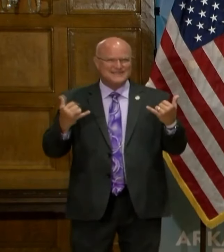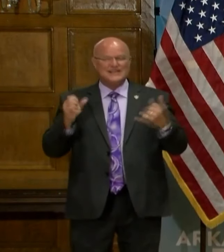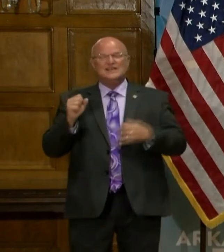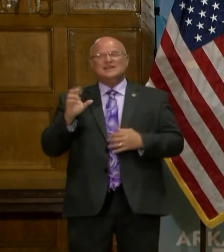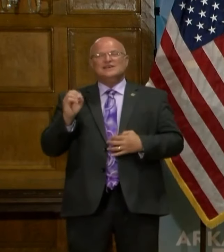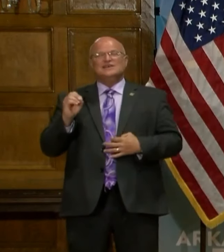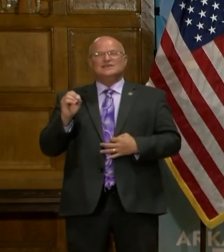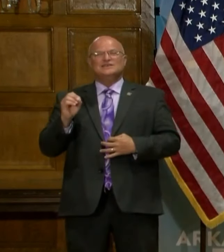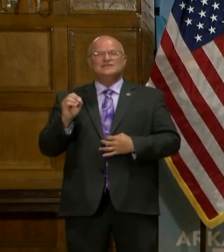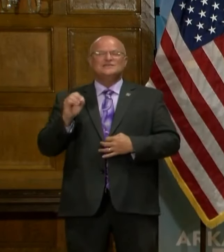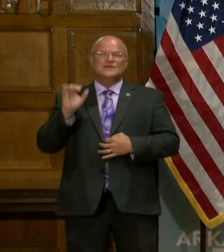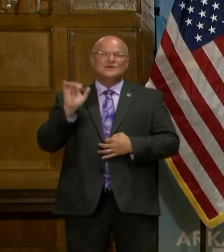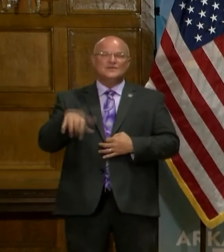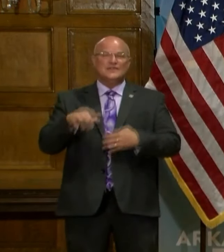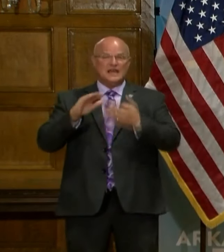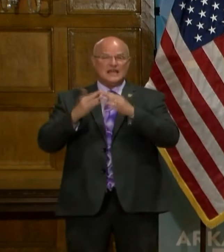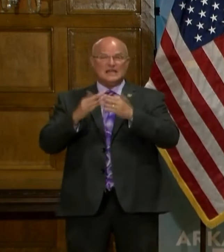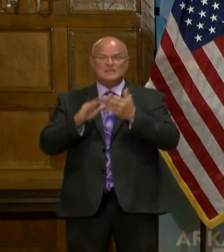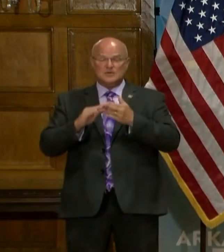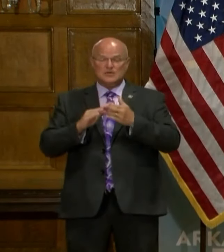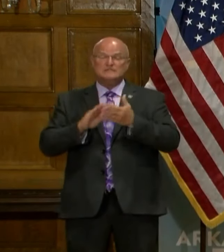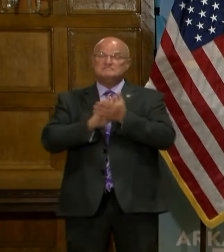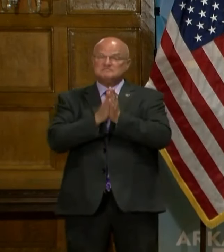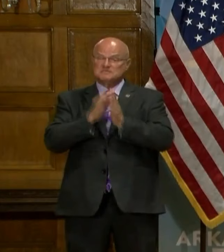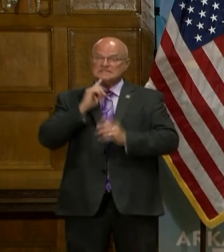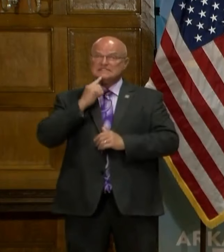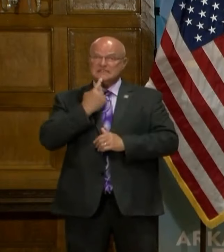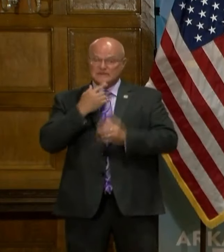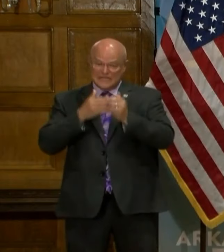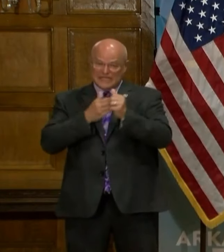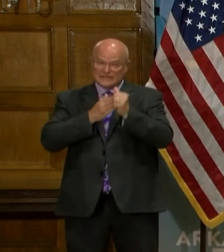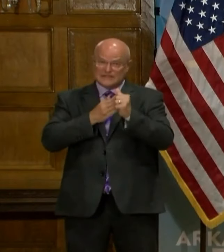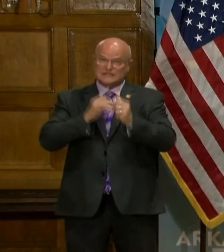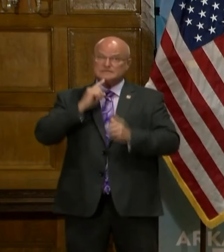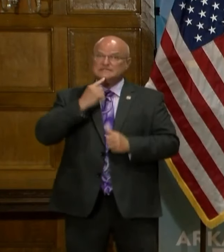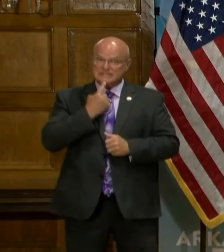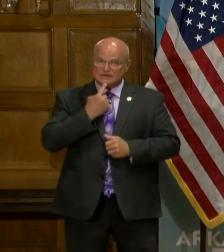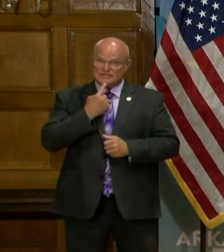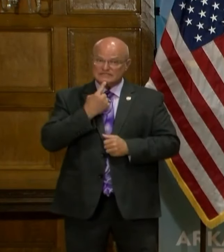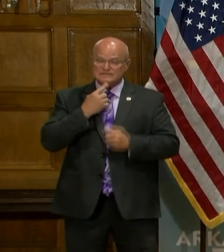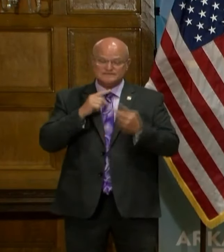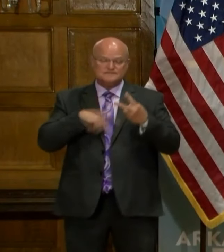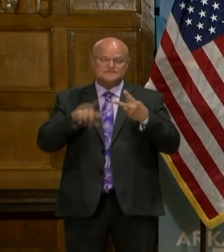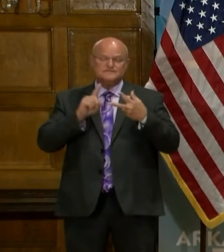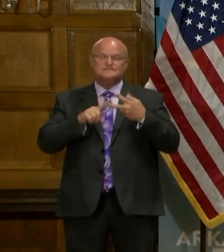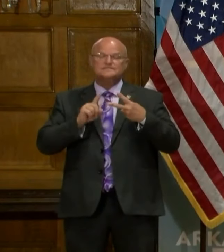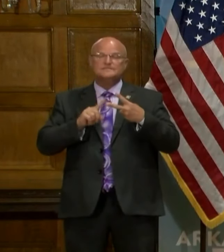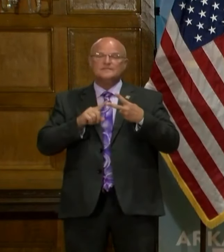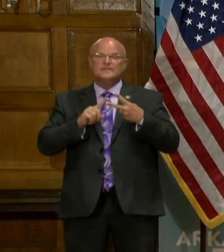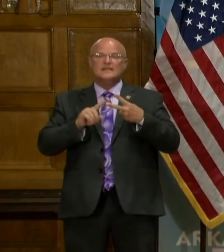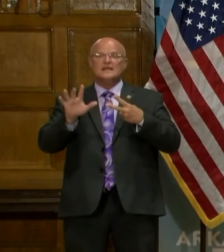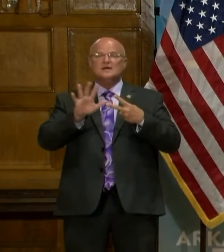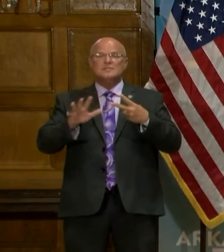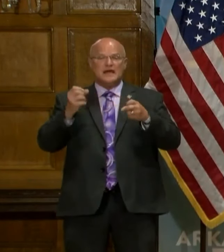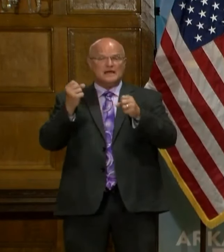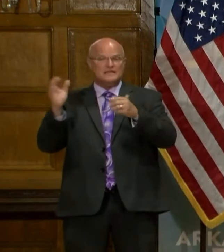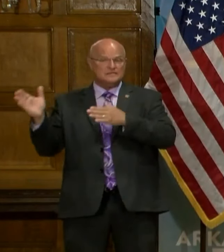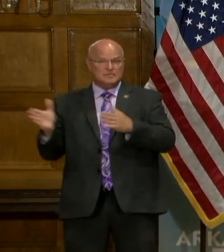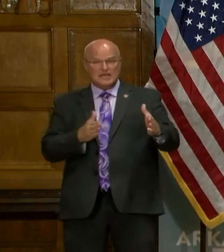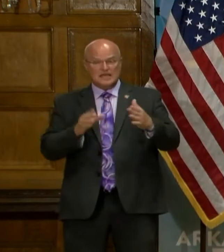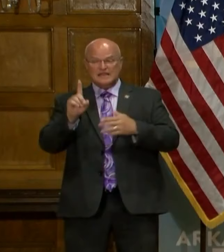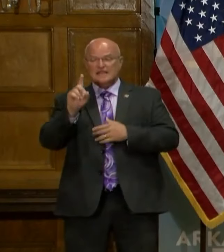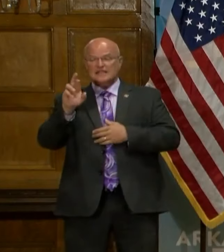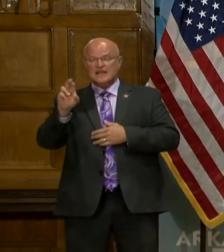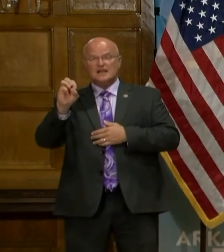And so the community takes it serious, and the leadership does. Secondly, it's about the strategy that